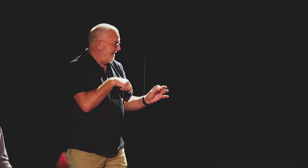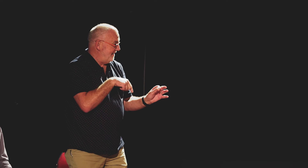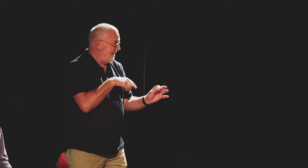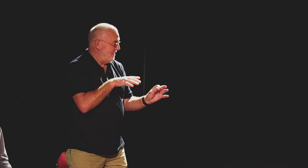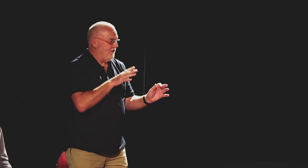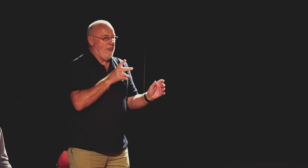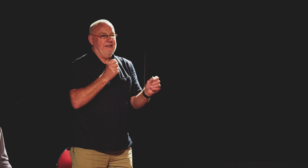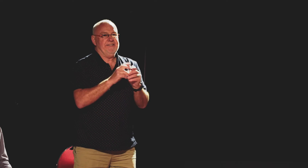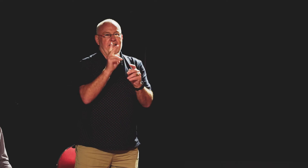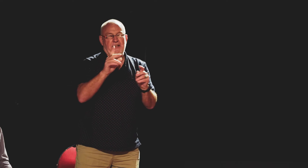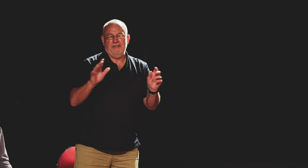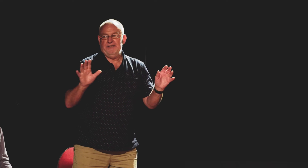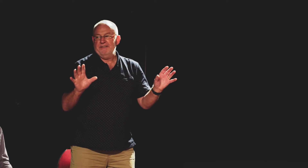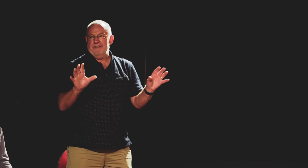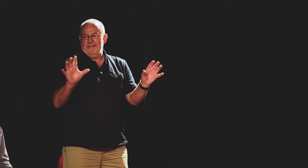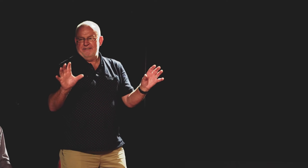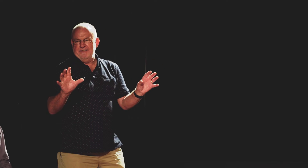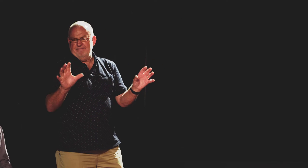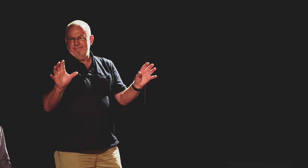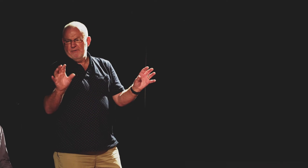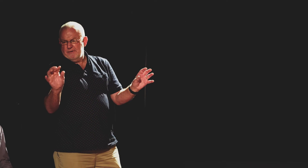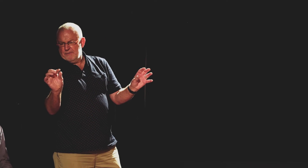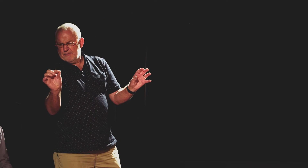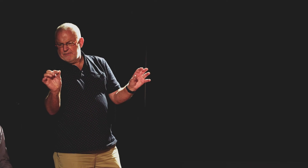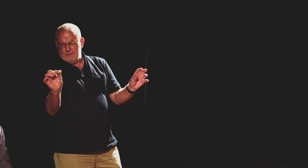funny? Okay. All right, I'll start again.